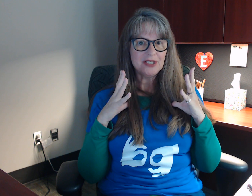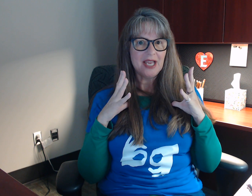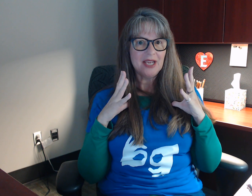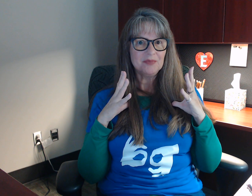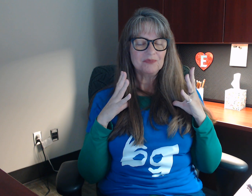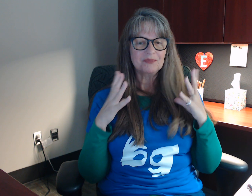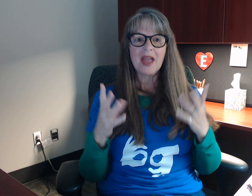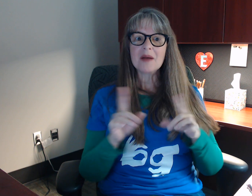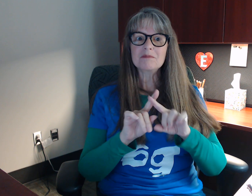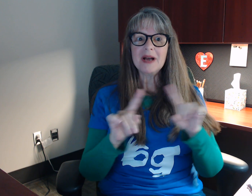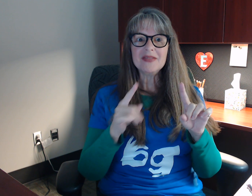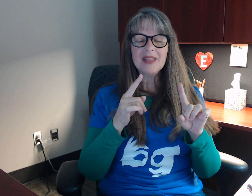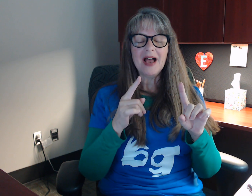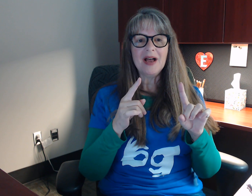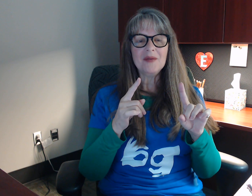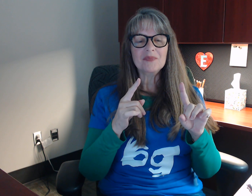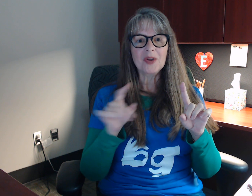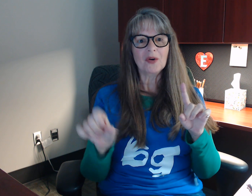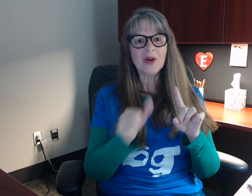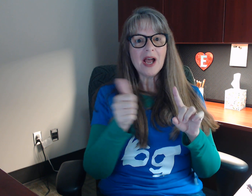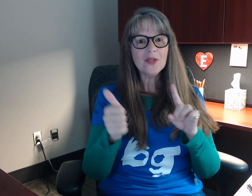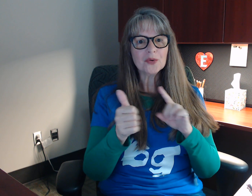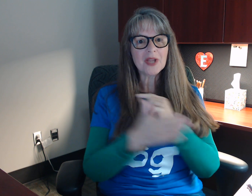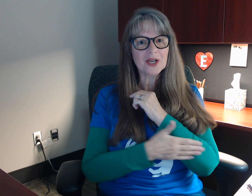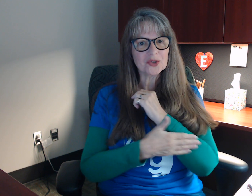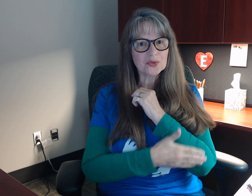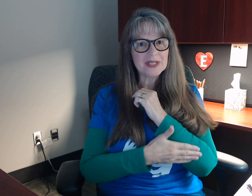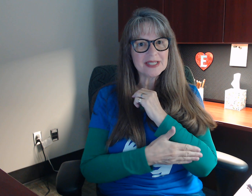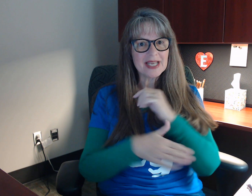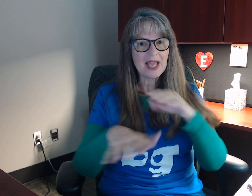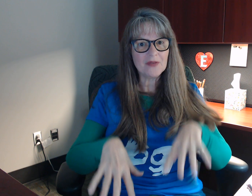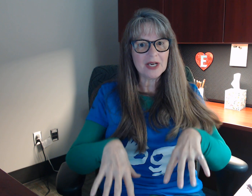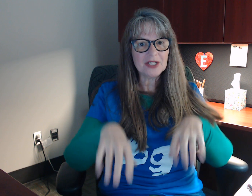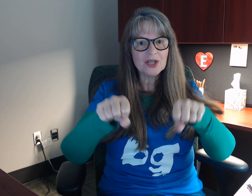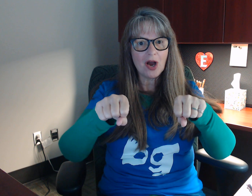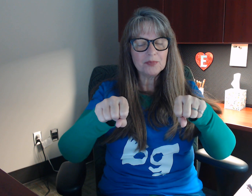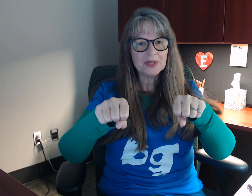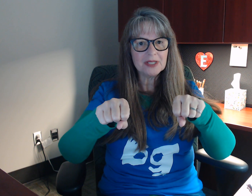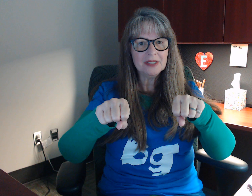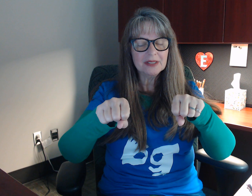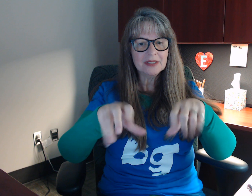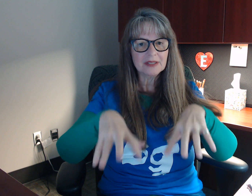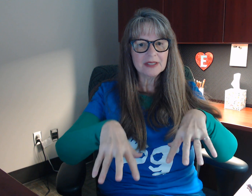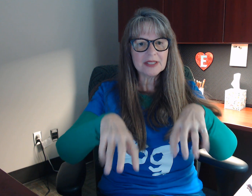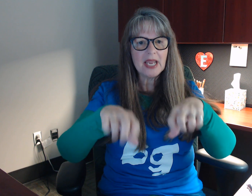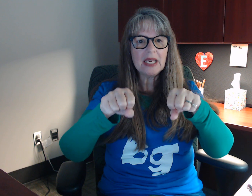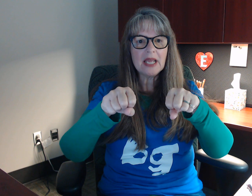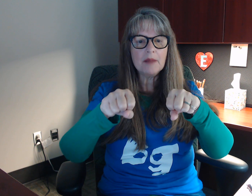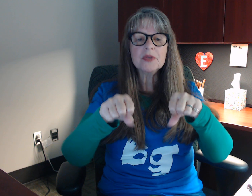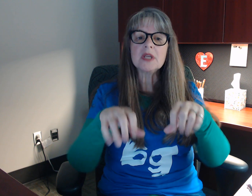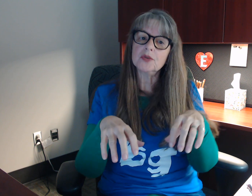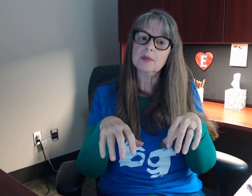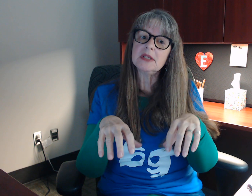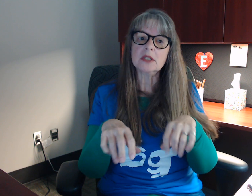holiday. But there are other countries that have adopted, taken up. This also means adoption